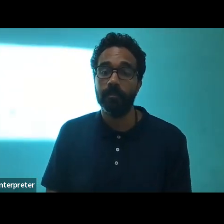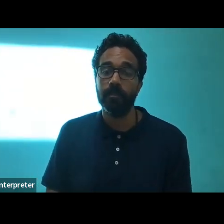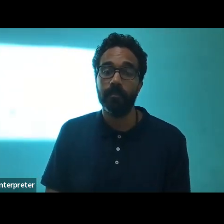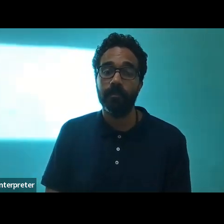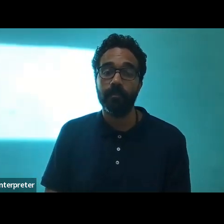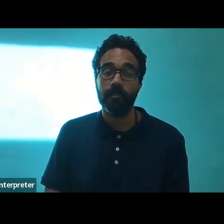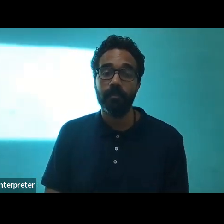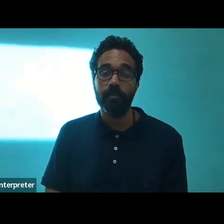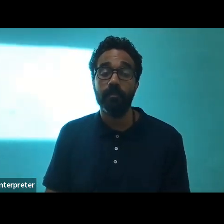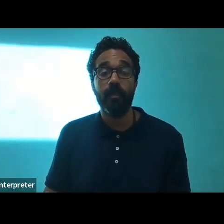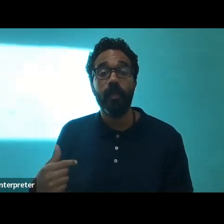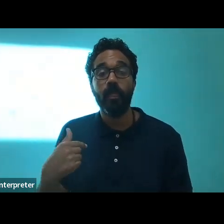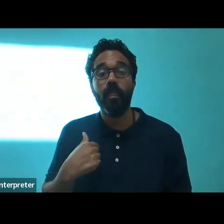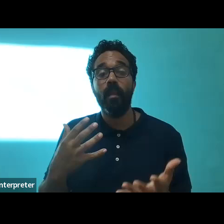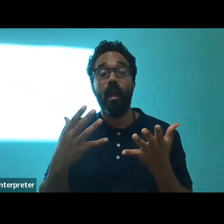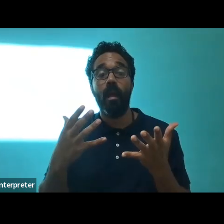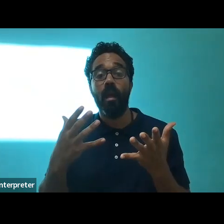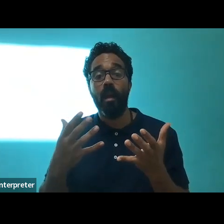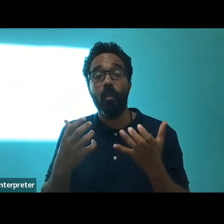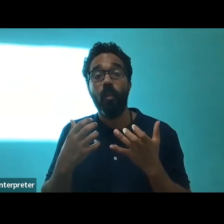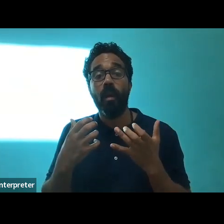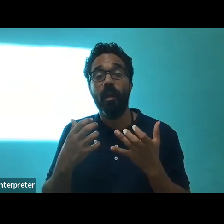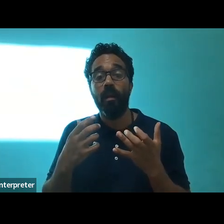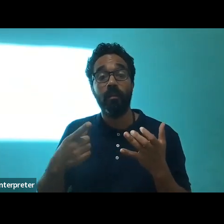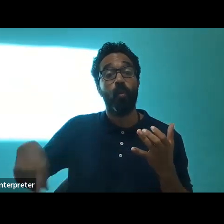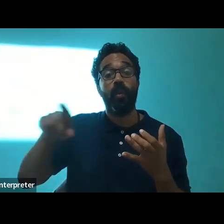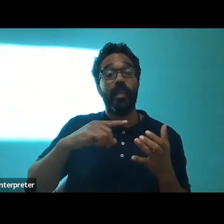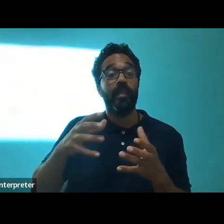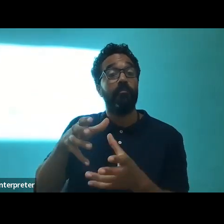I would like to take everyone back to the year